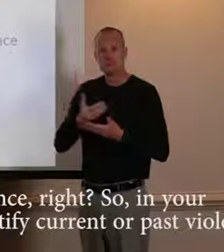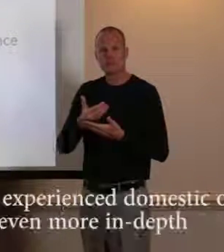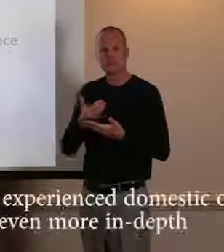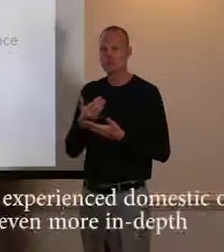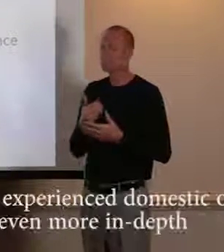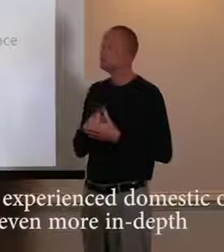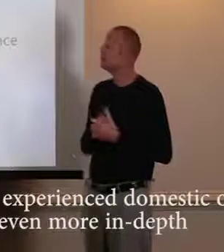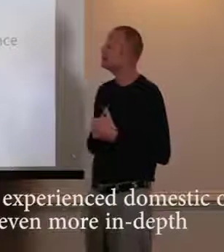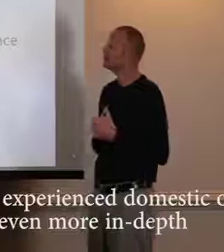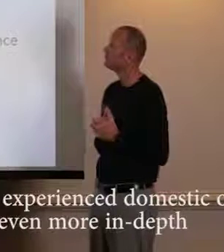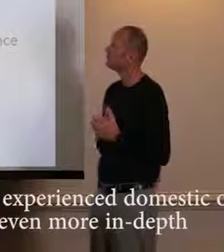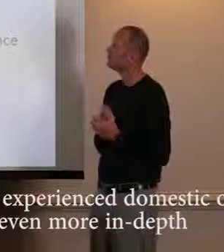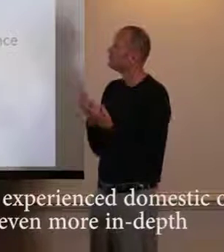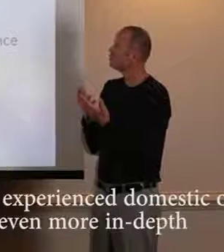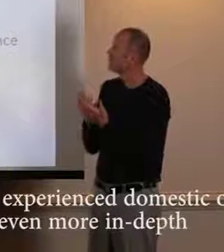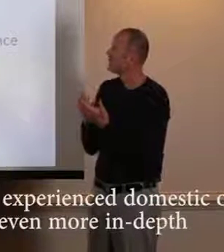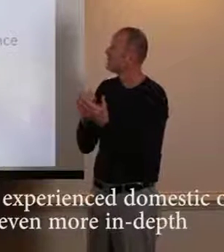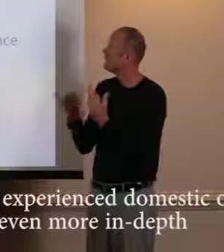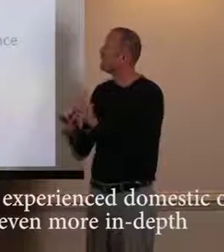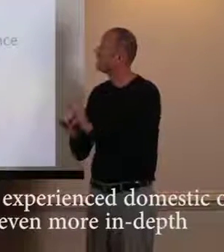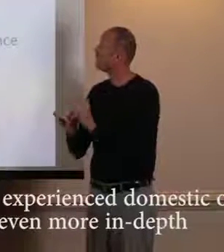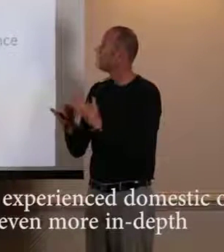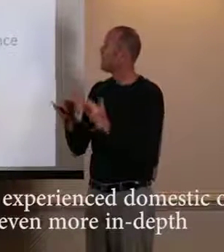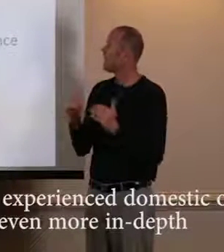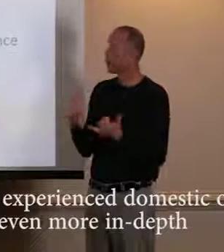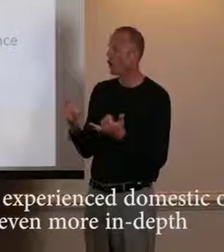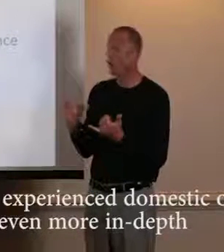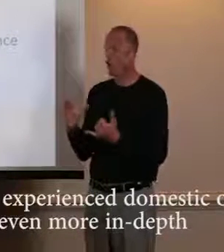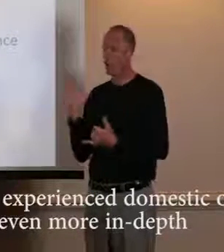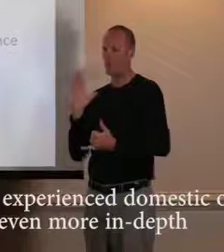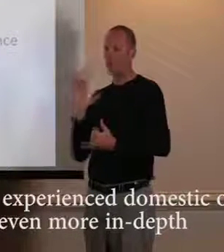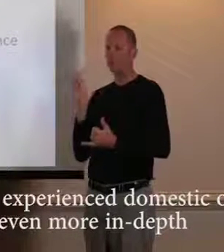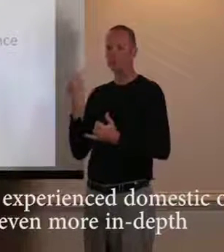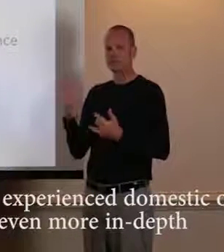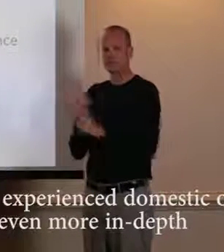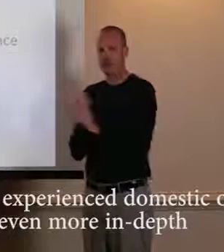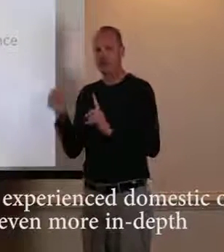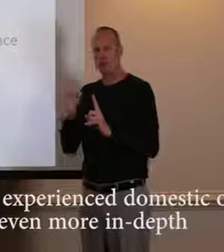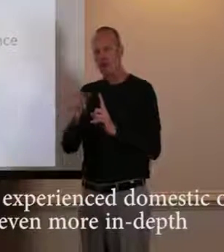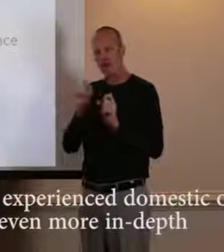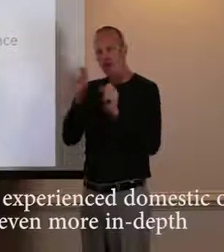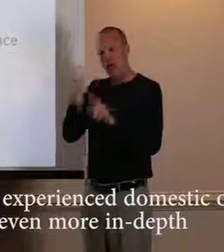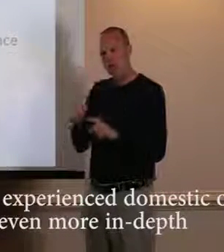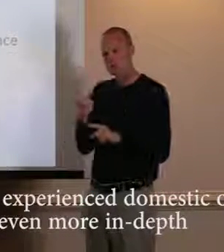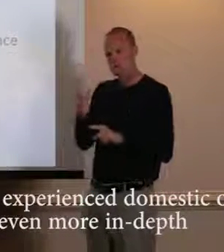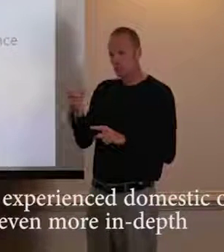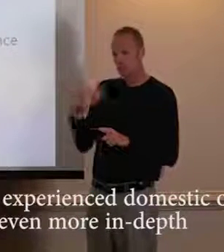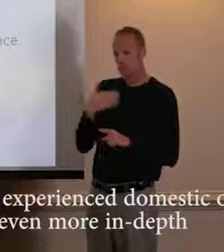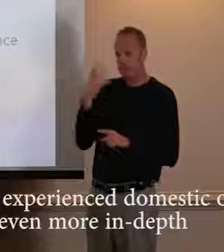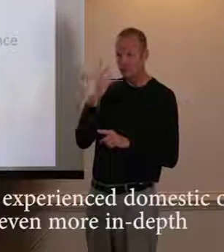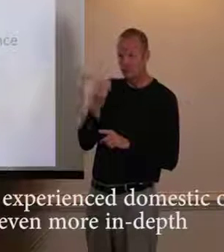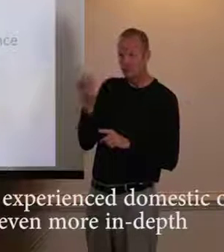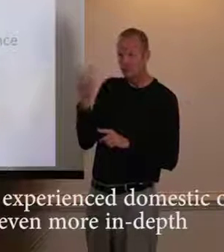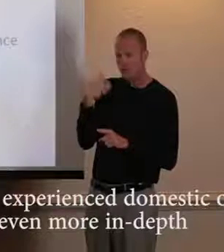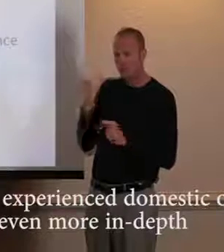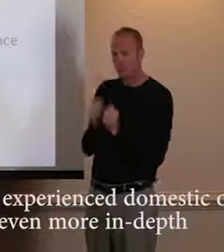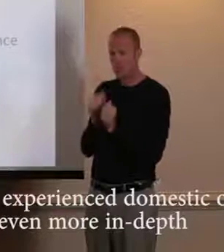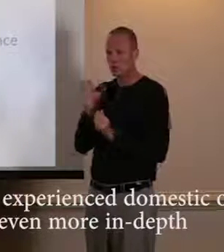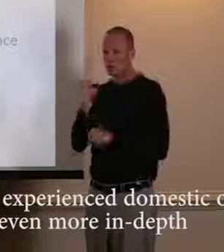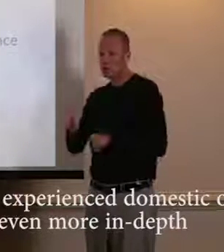you can ask, have you ever experienced domestic or sexual violence? You can ask even